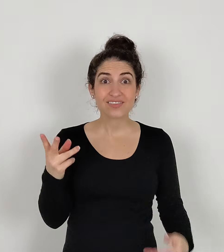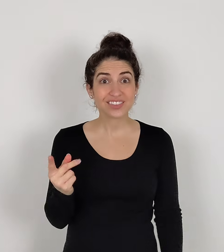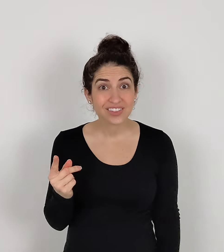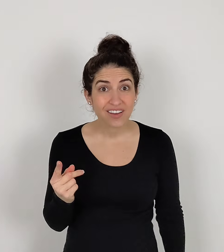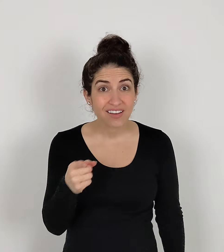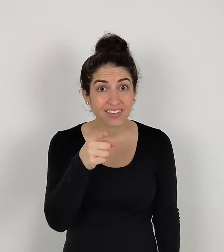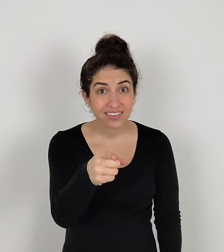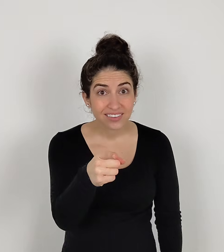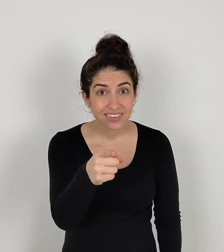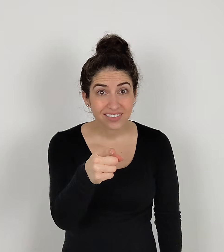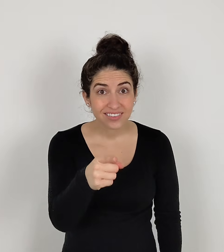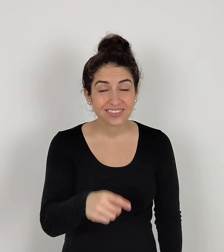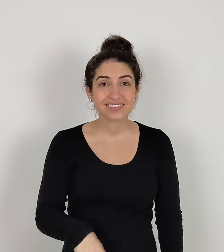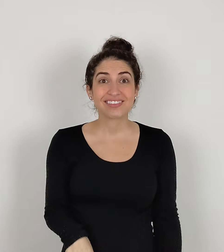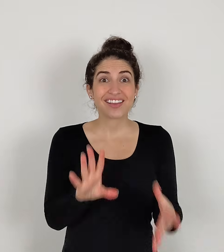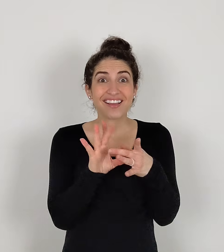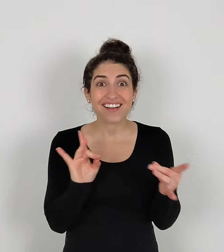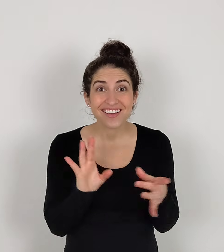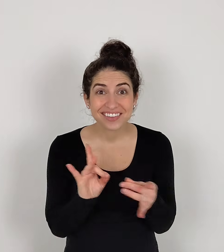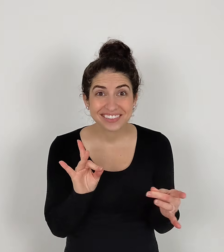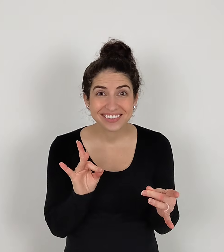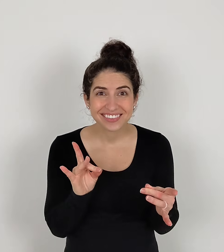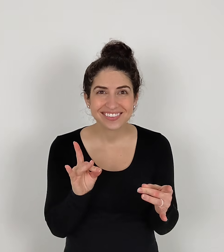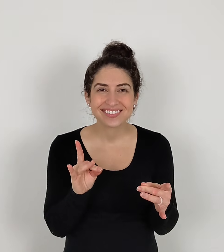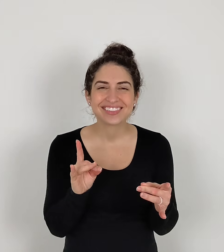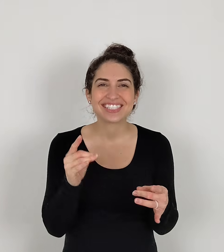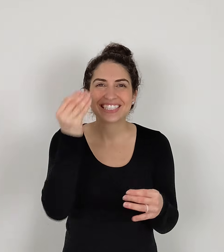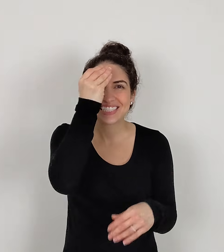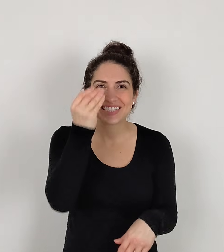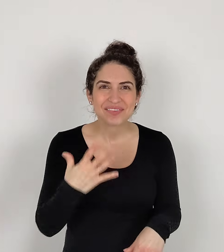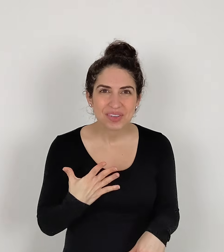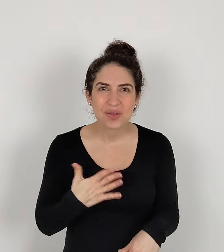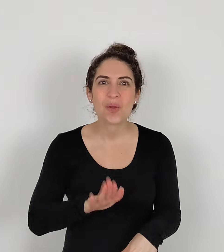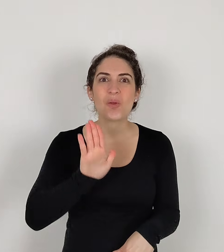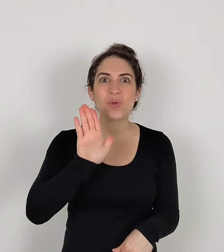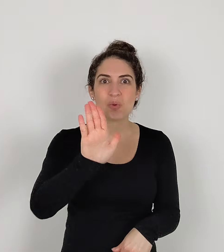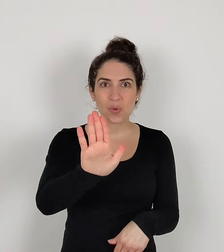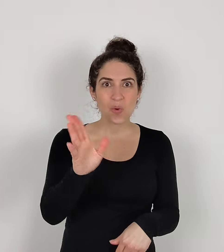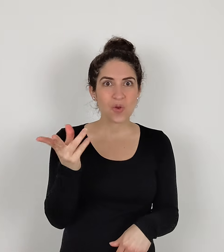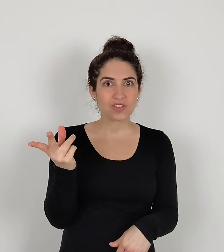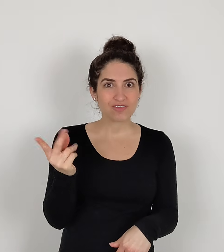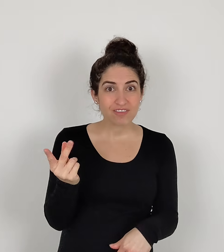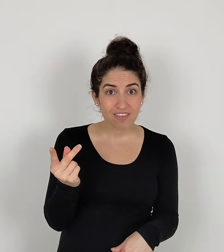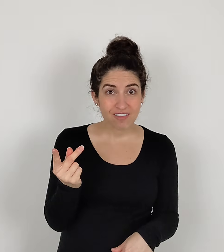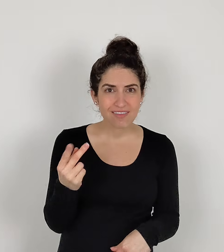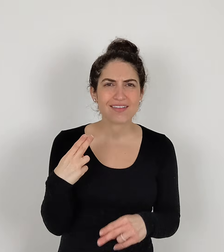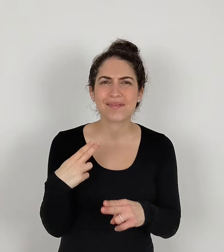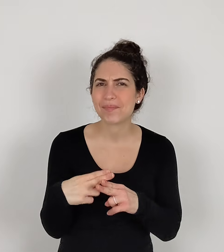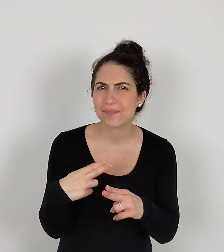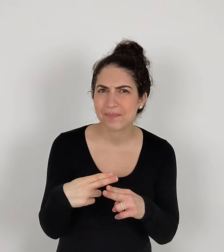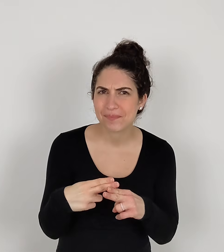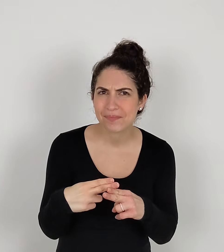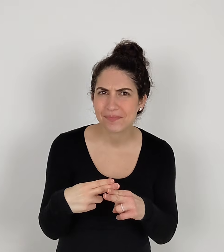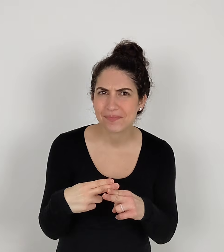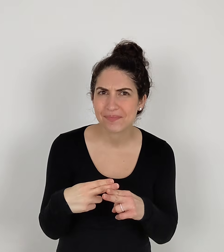Have a dog, you? Comment. Let me know your dog. What's its